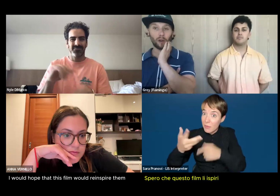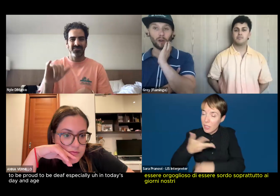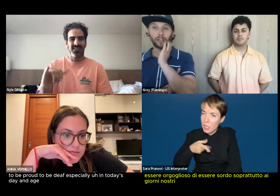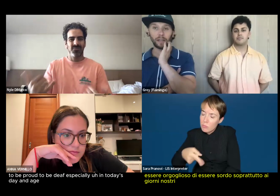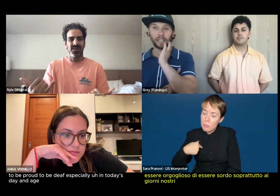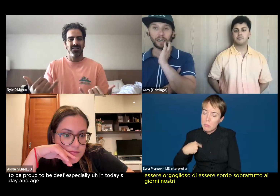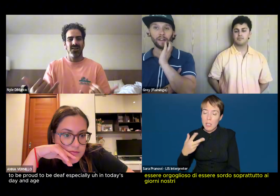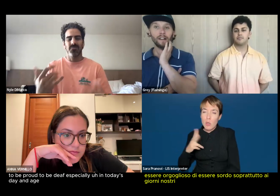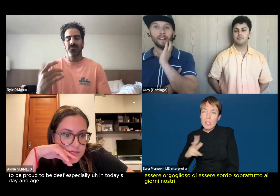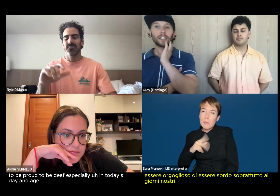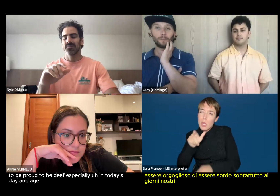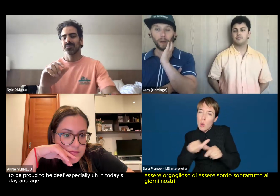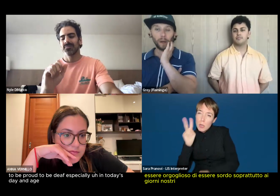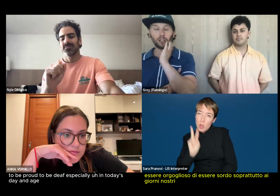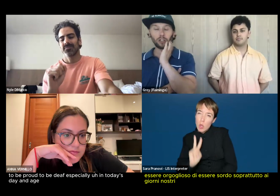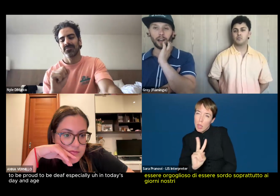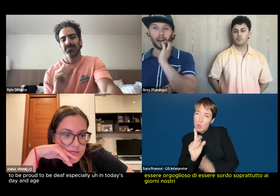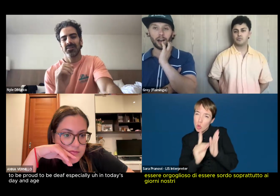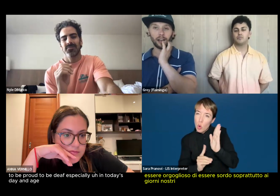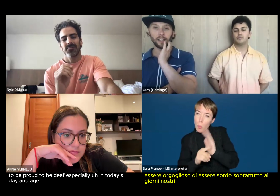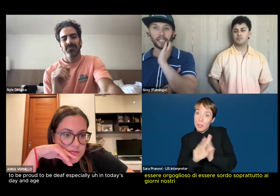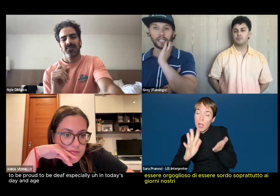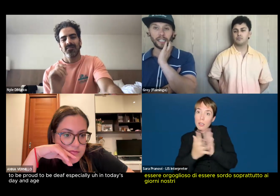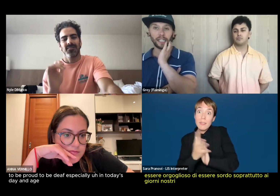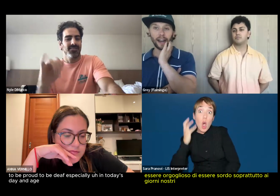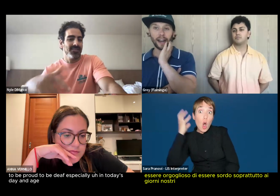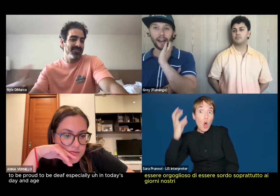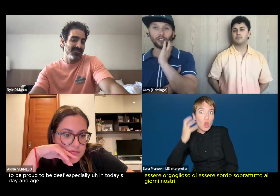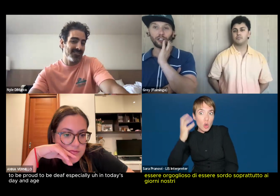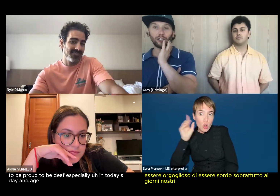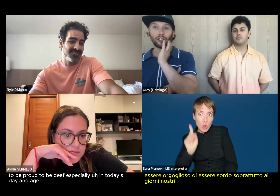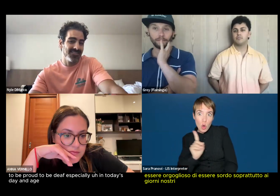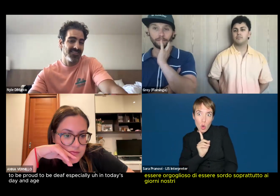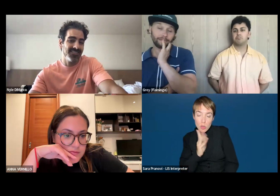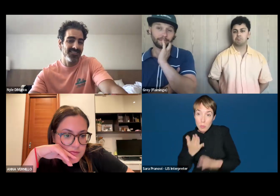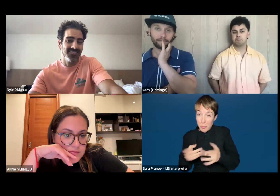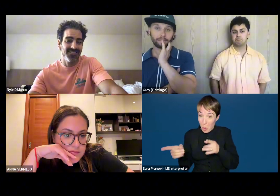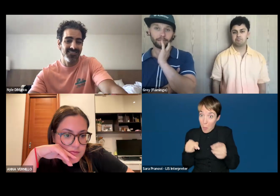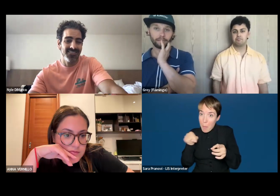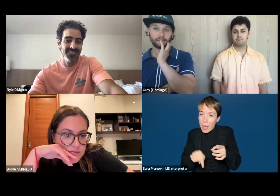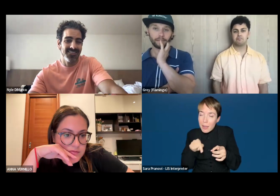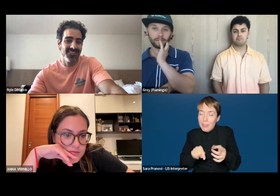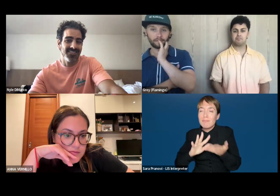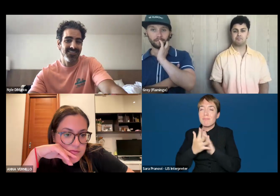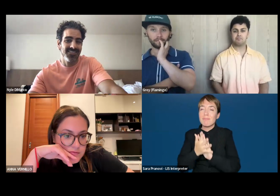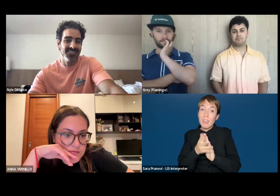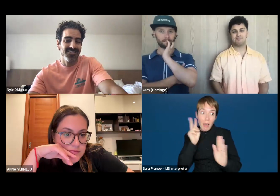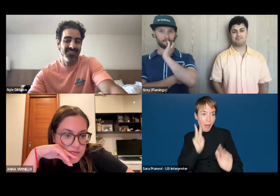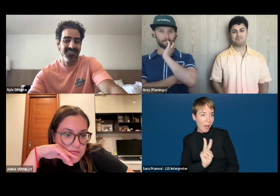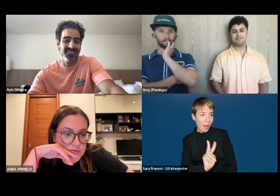re-inspire them to be proud to be deaf, especially in today's day and age.